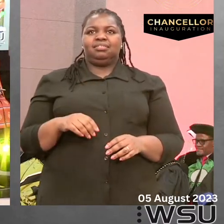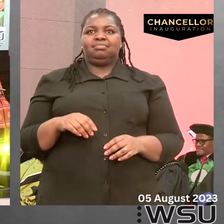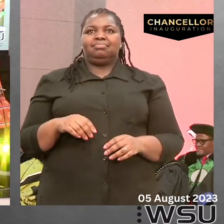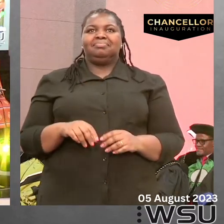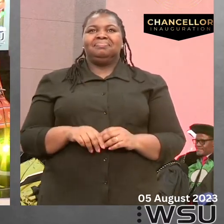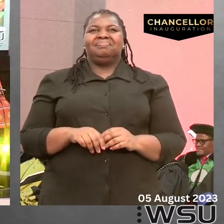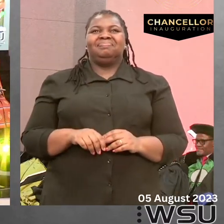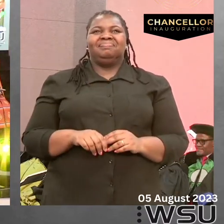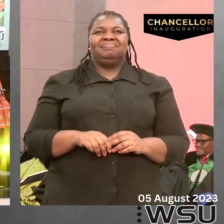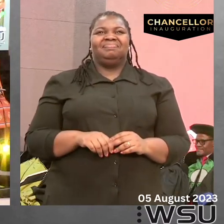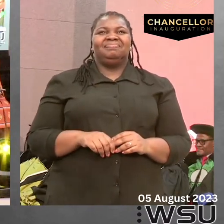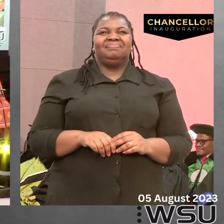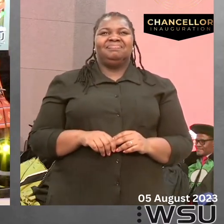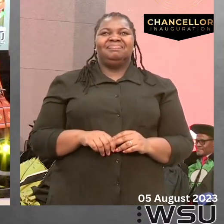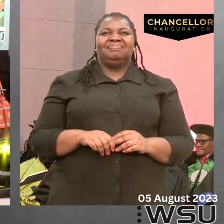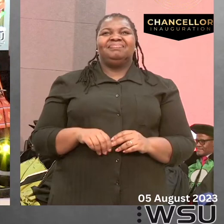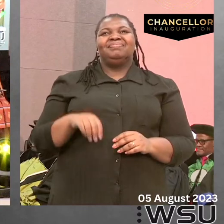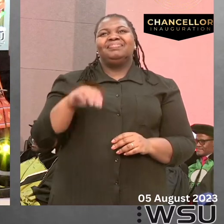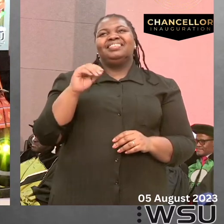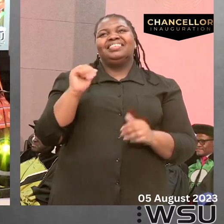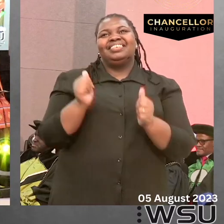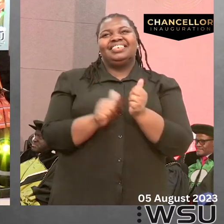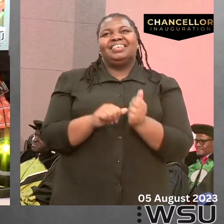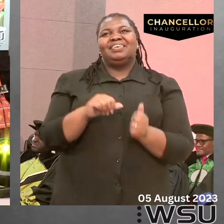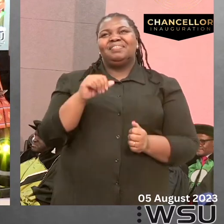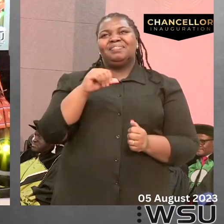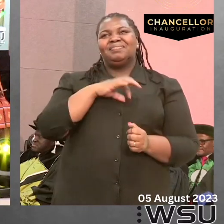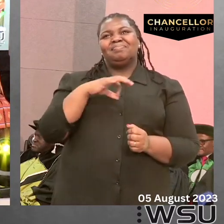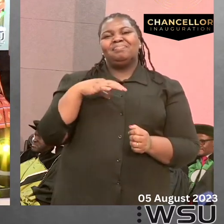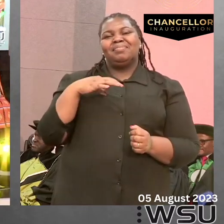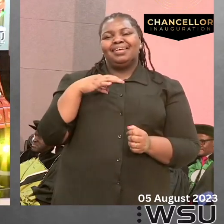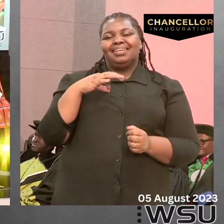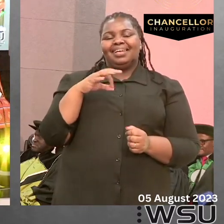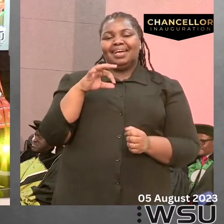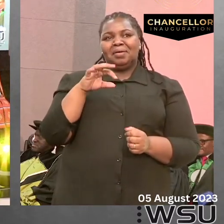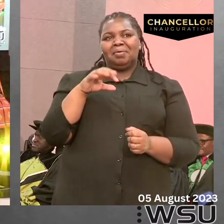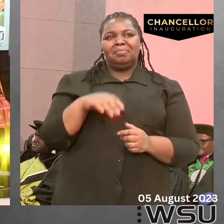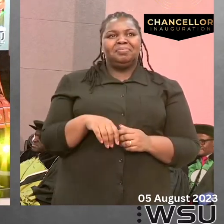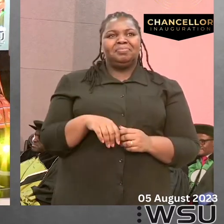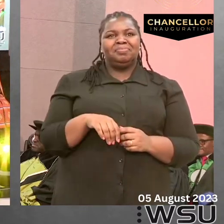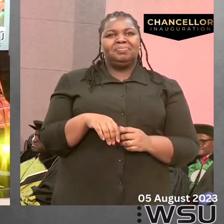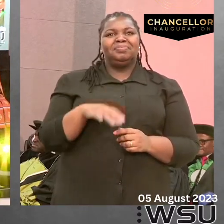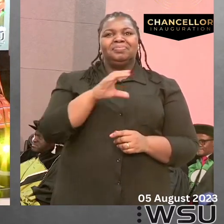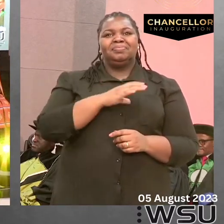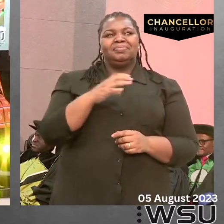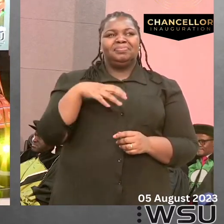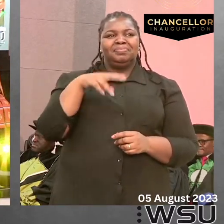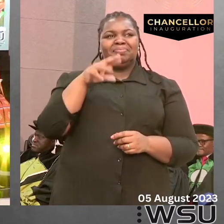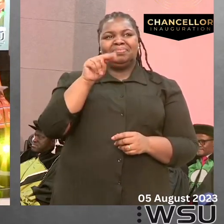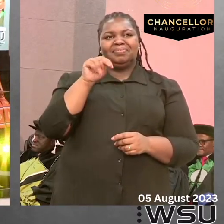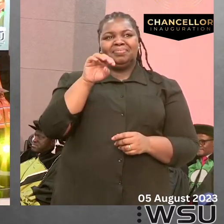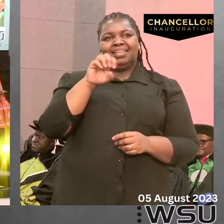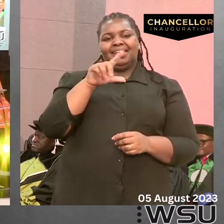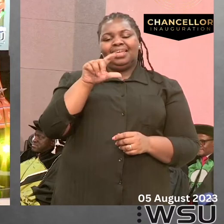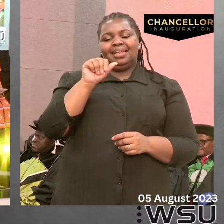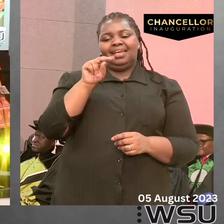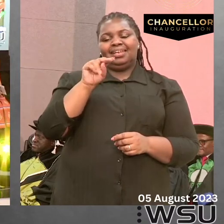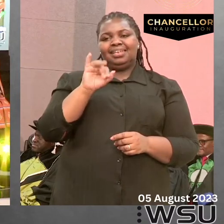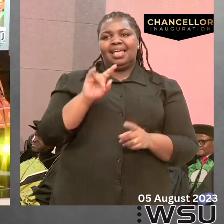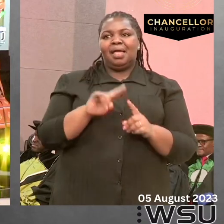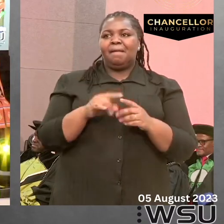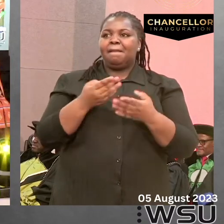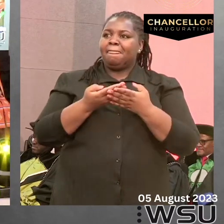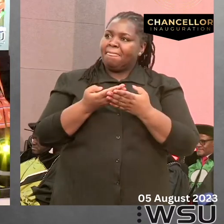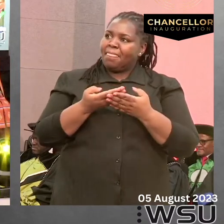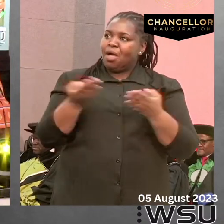Ndwana, to the Executive Mayor of King Sabata Dalindebo, Councillor Nelani, and to